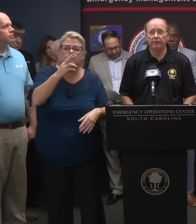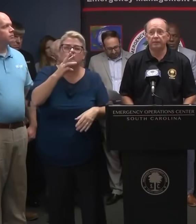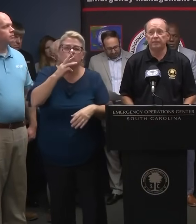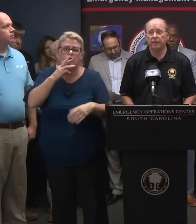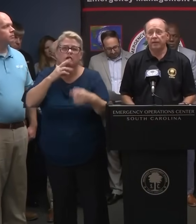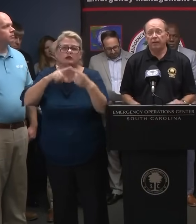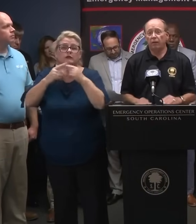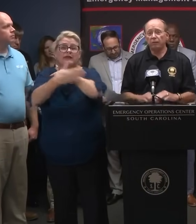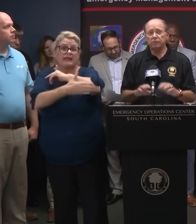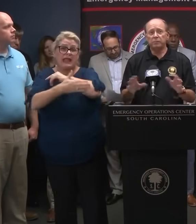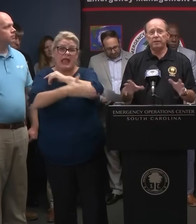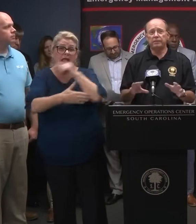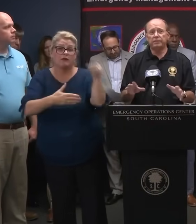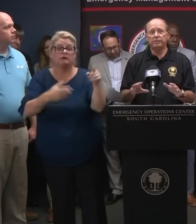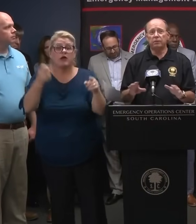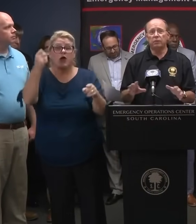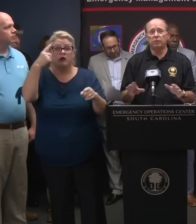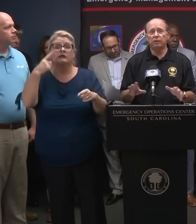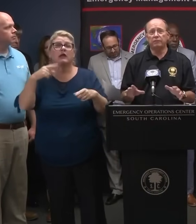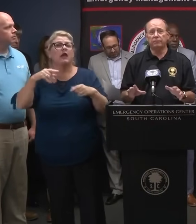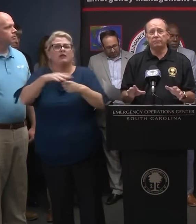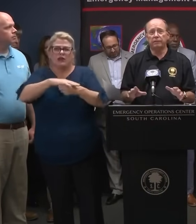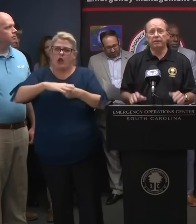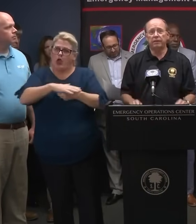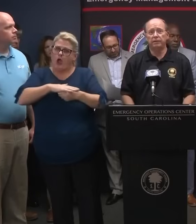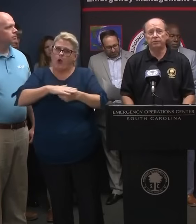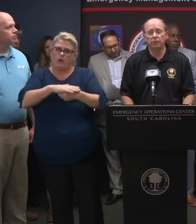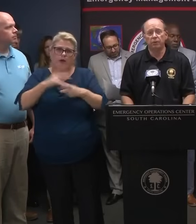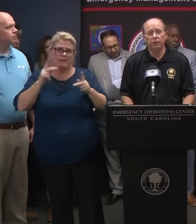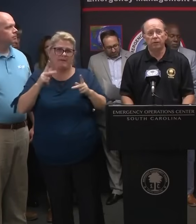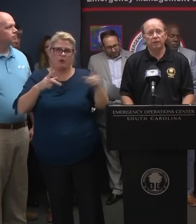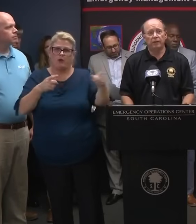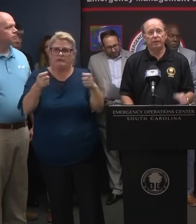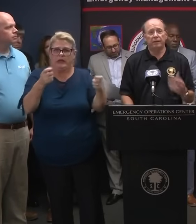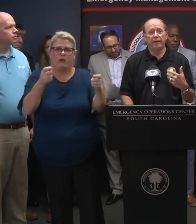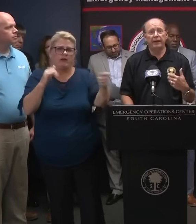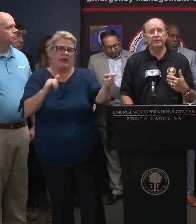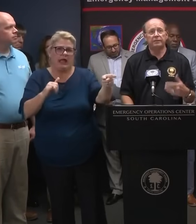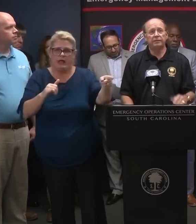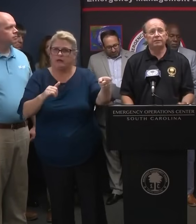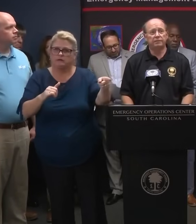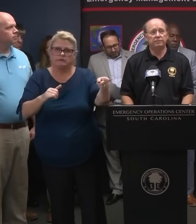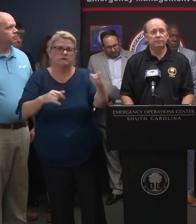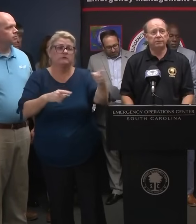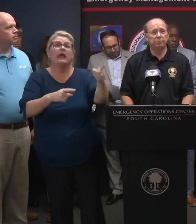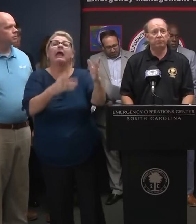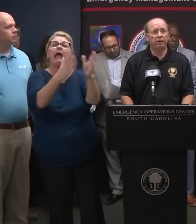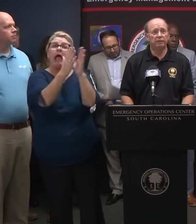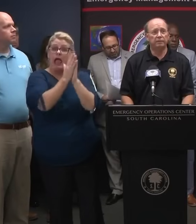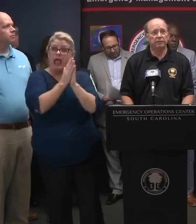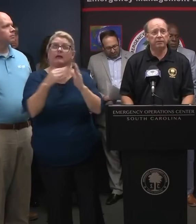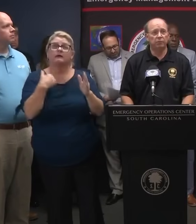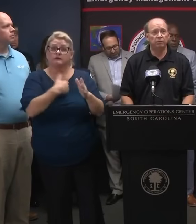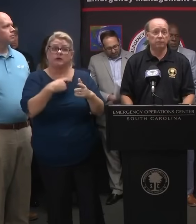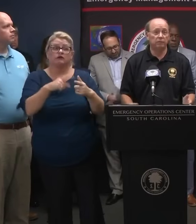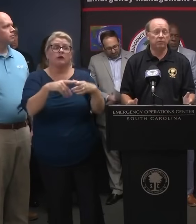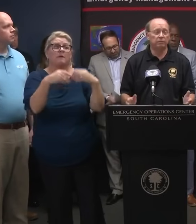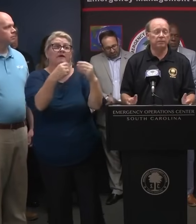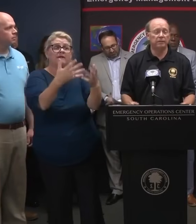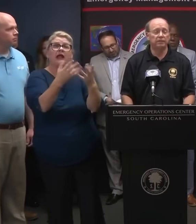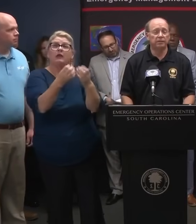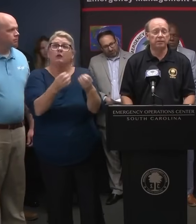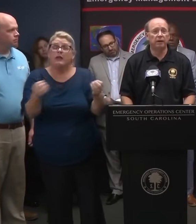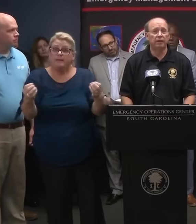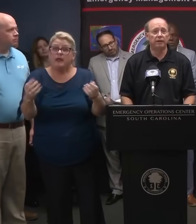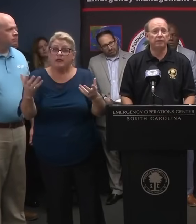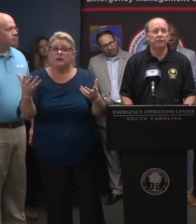the counties. All this is managed at the local level, and so they ask us to provide the equipment, in